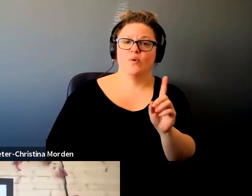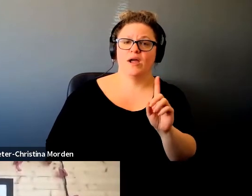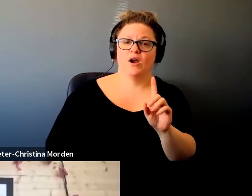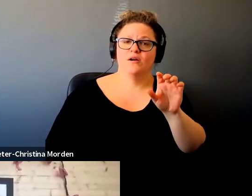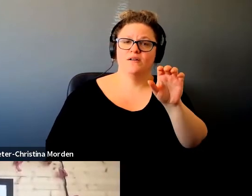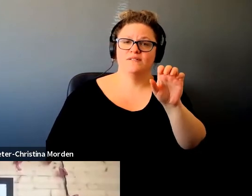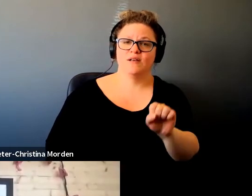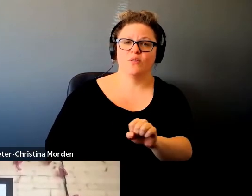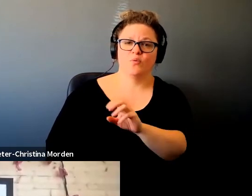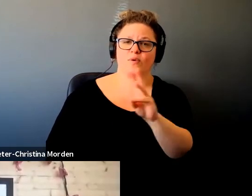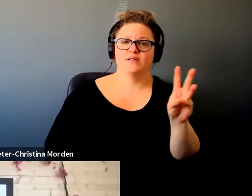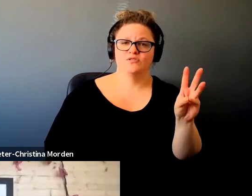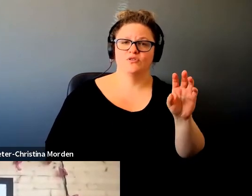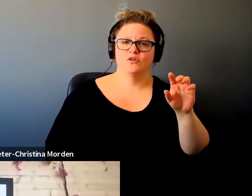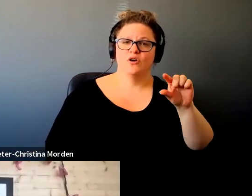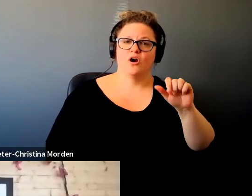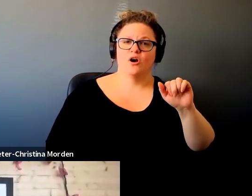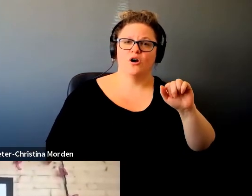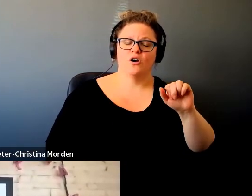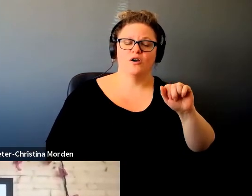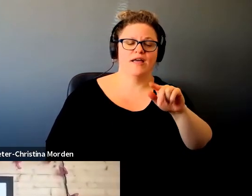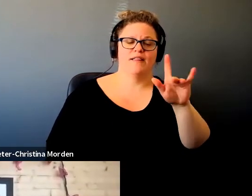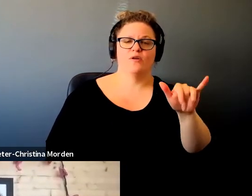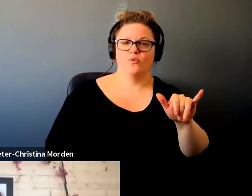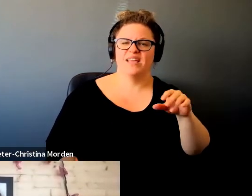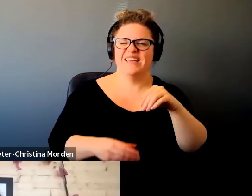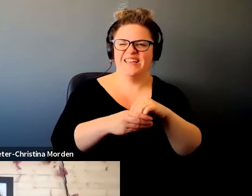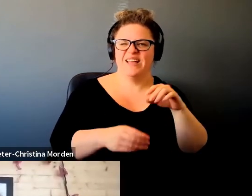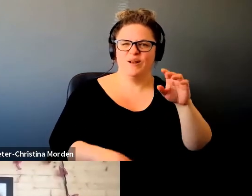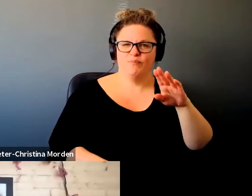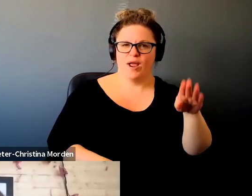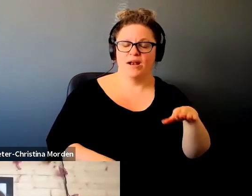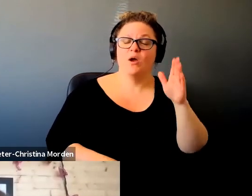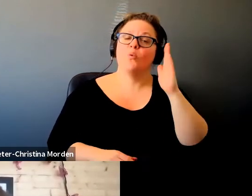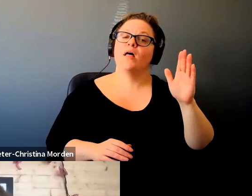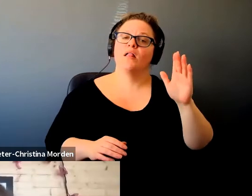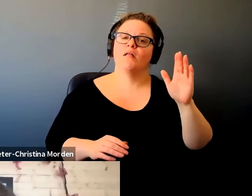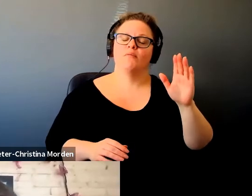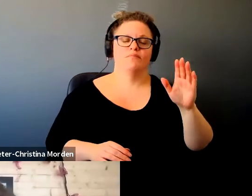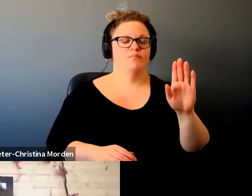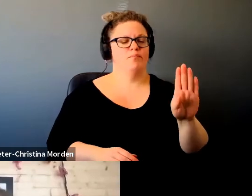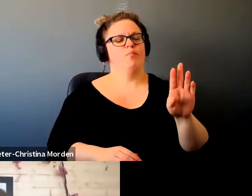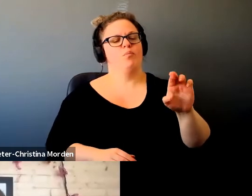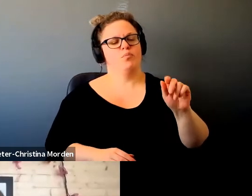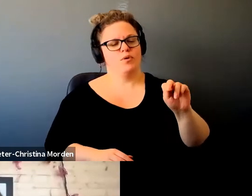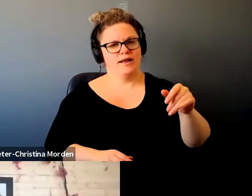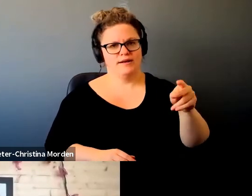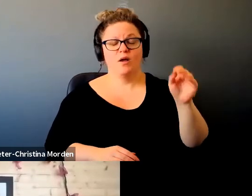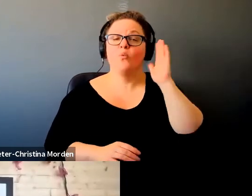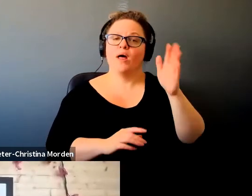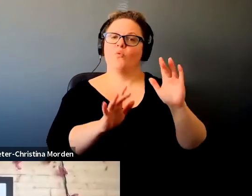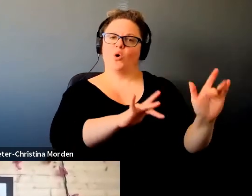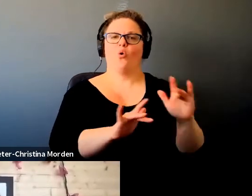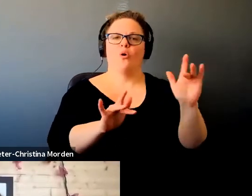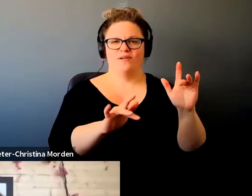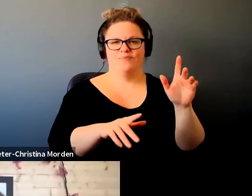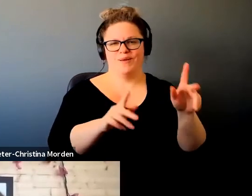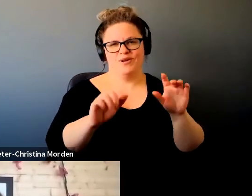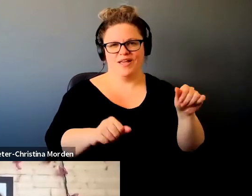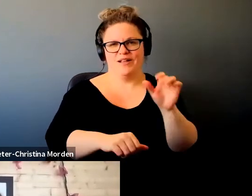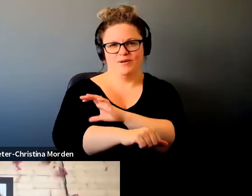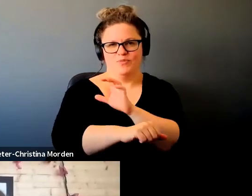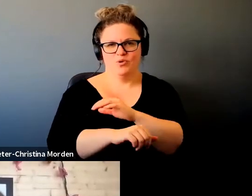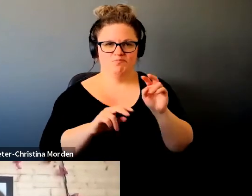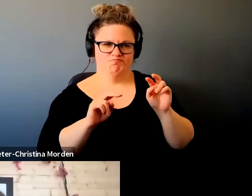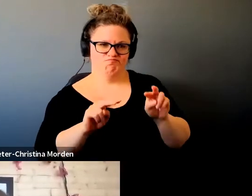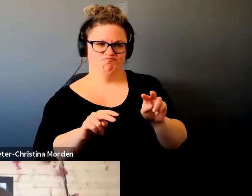Southwestern Manitoba in Brandon. And we'll also be recording it so that people can watch it live through their computers. But just as I said,